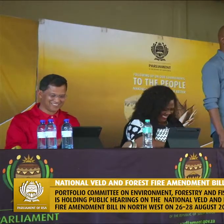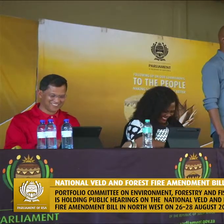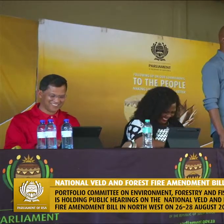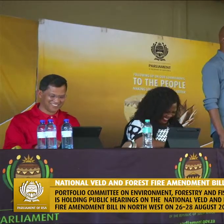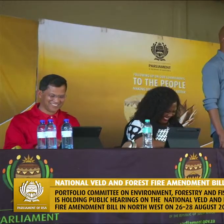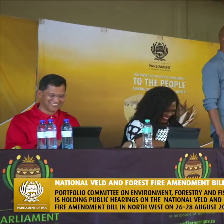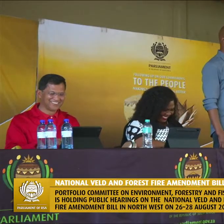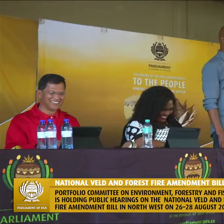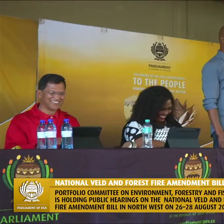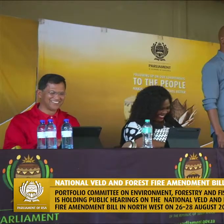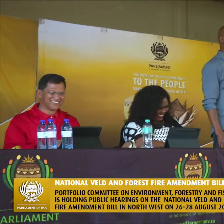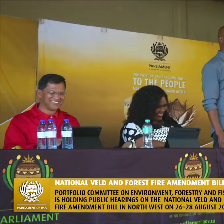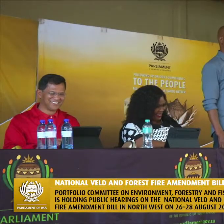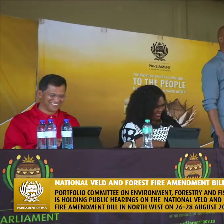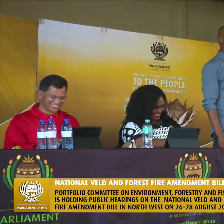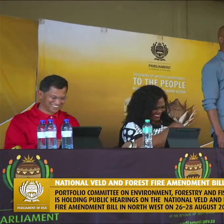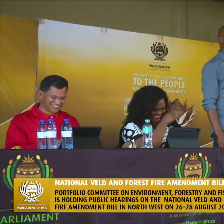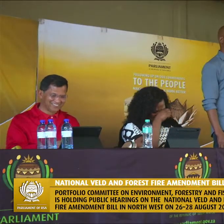and